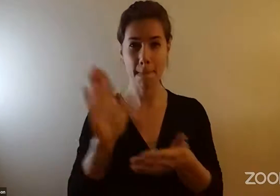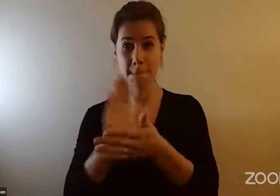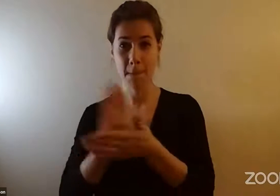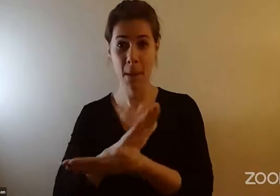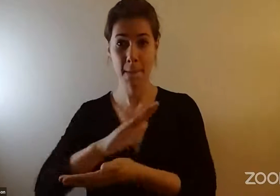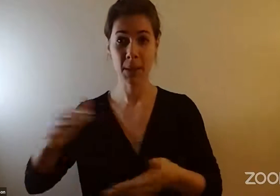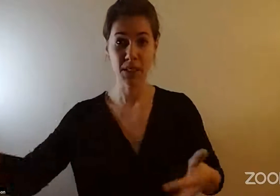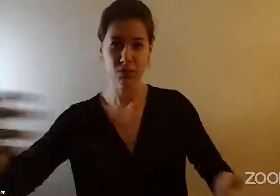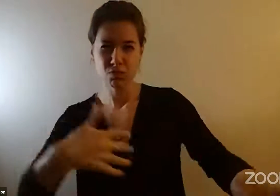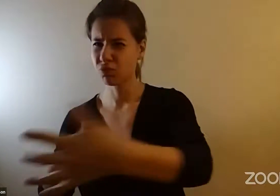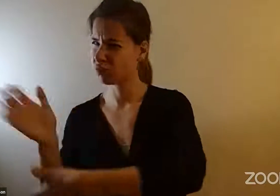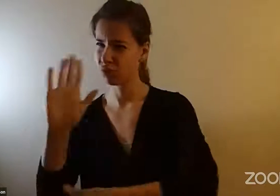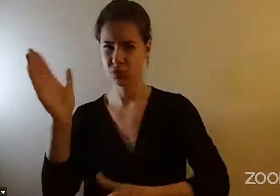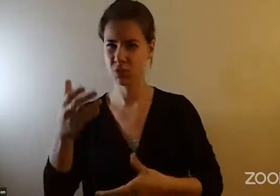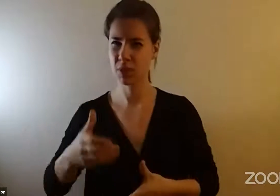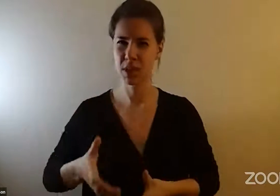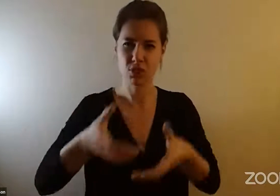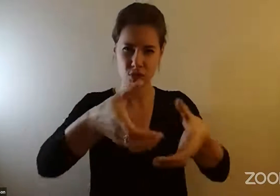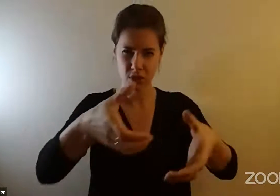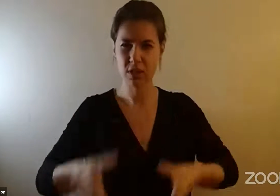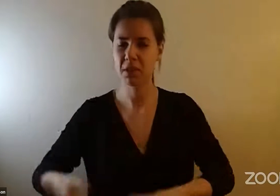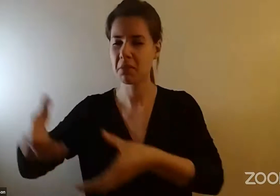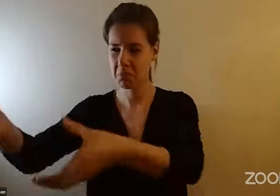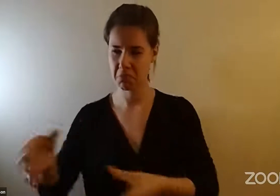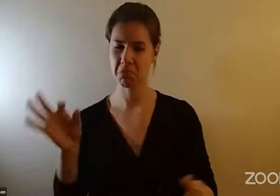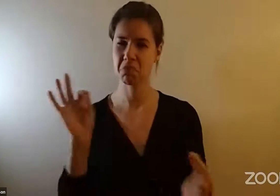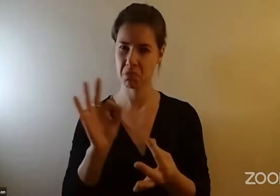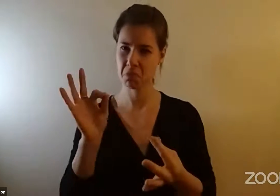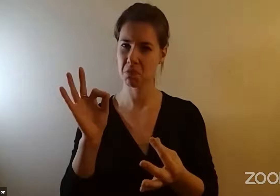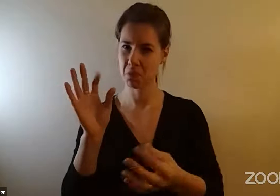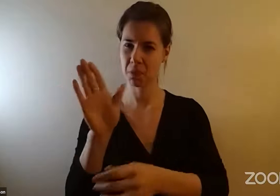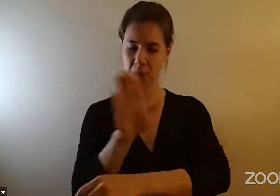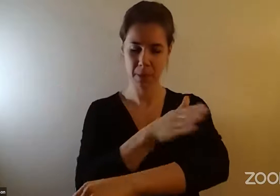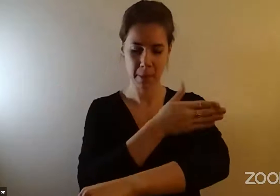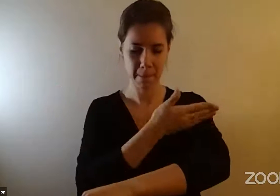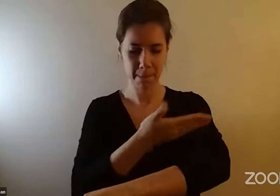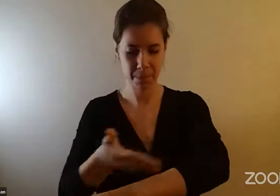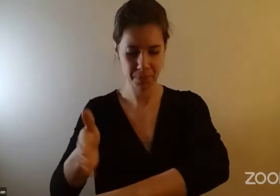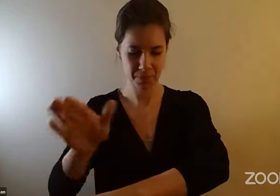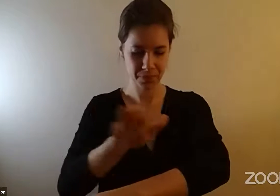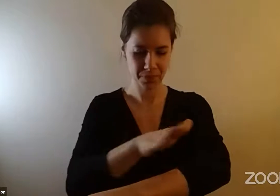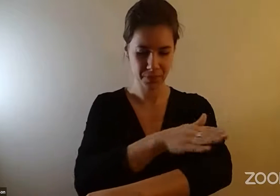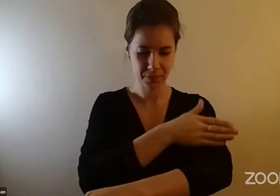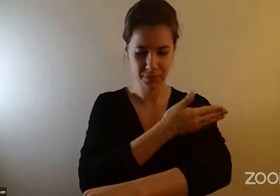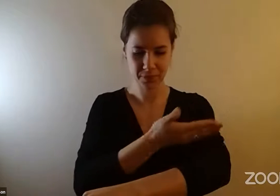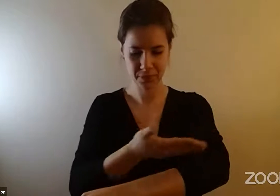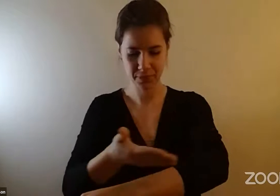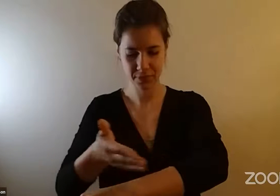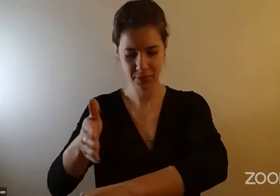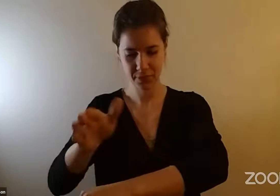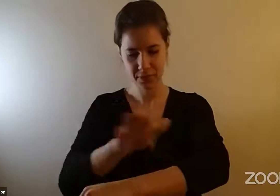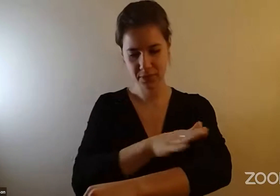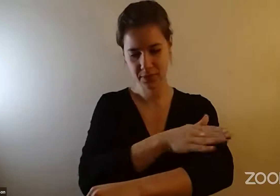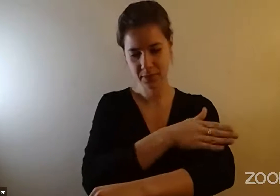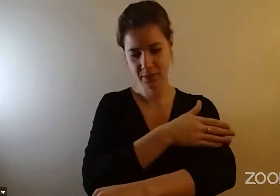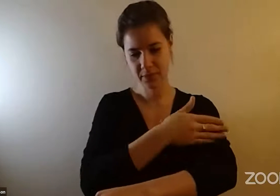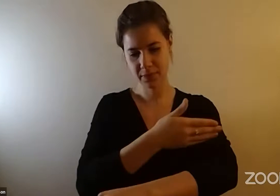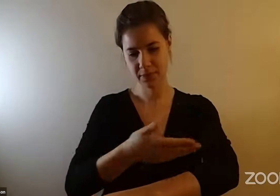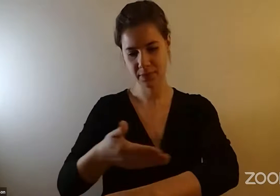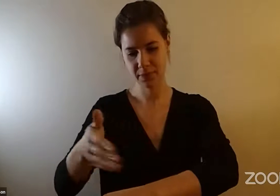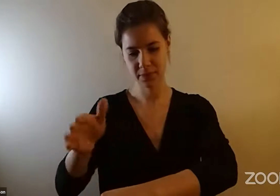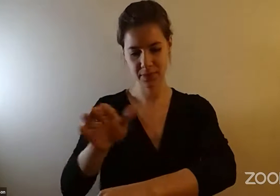hotel, gatherings farewell, crowds please dispel, keep sentinel, all personnel, no parallel,